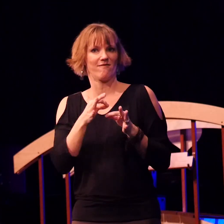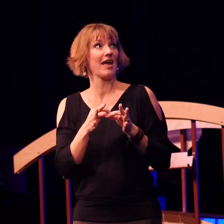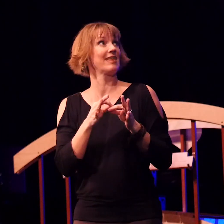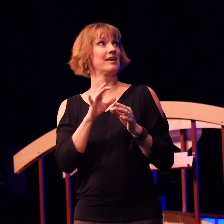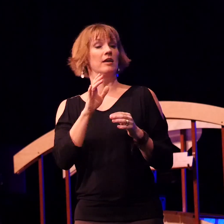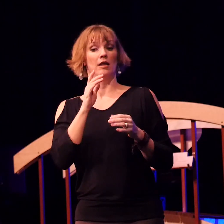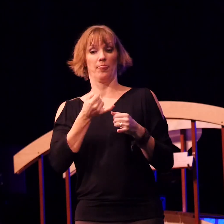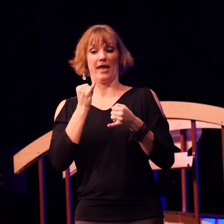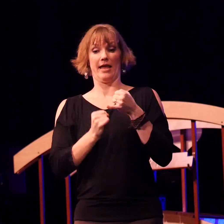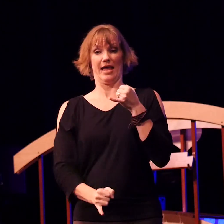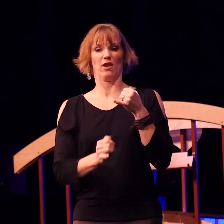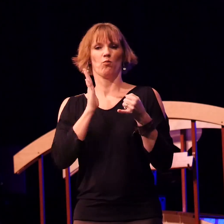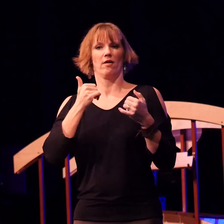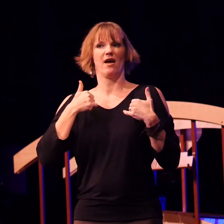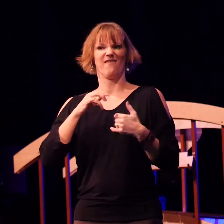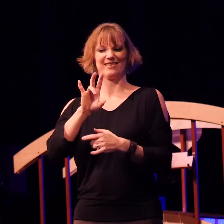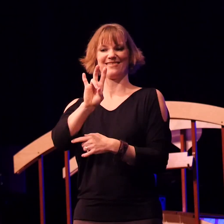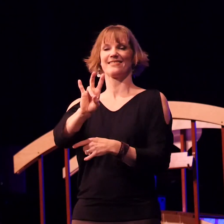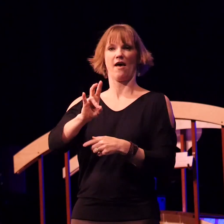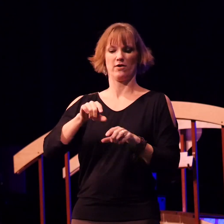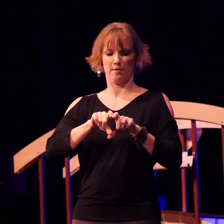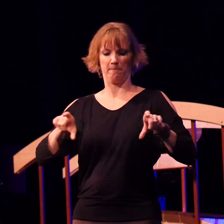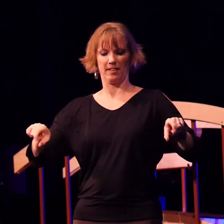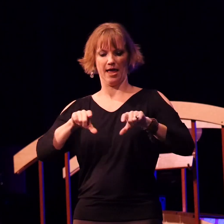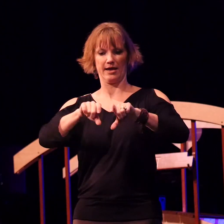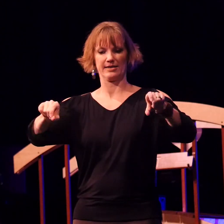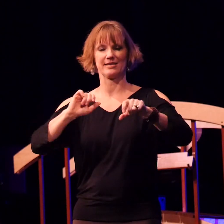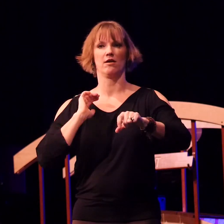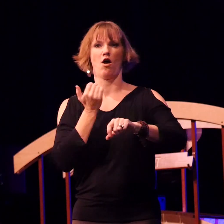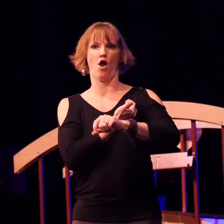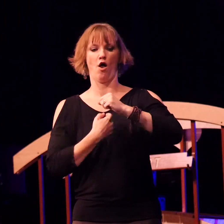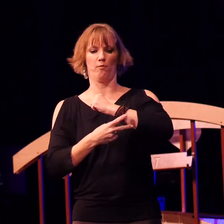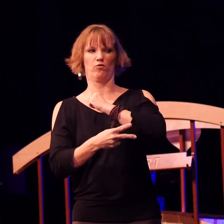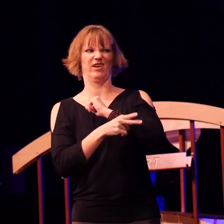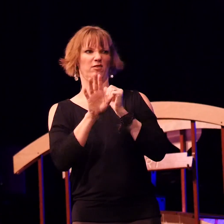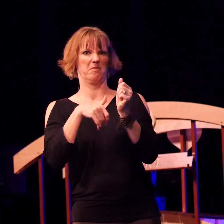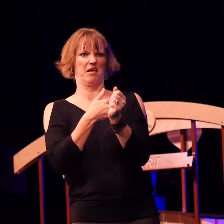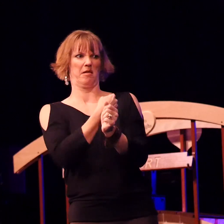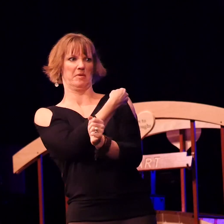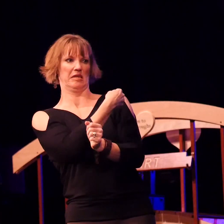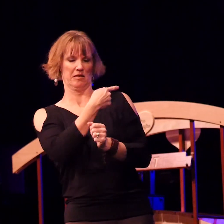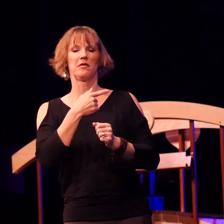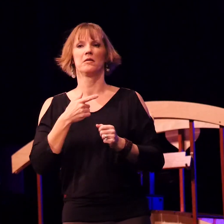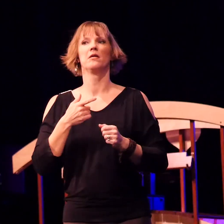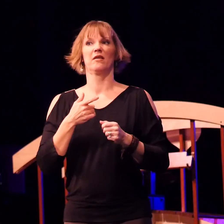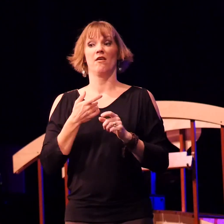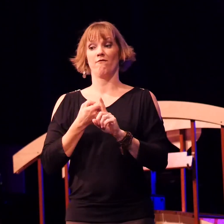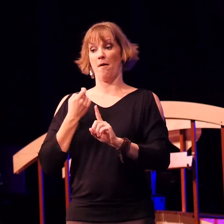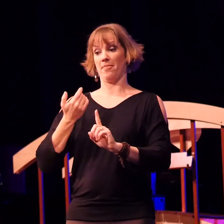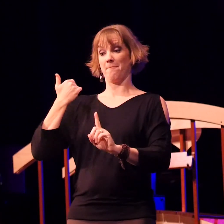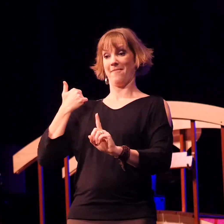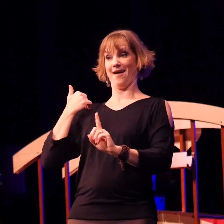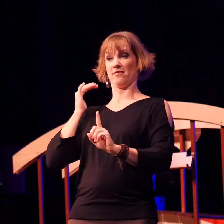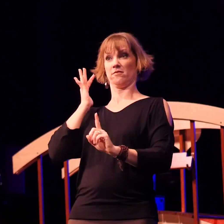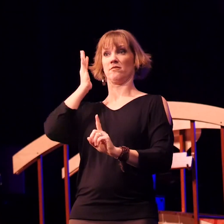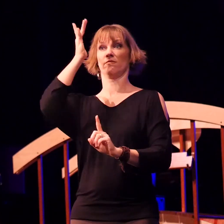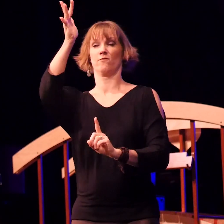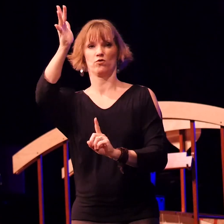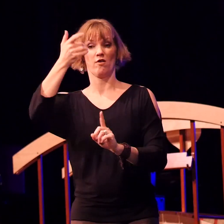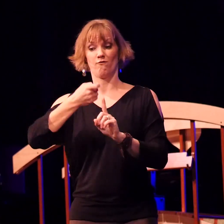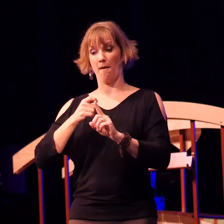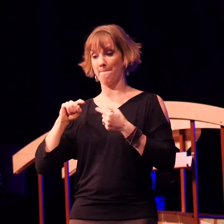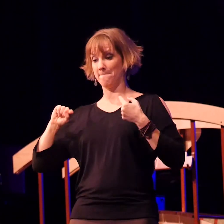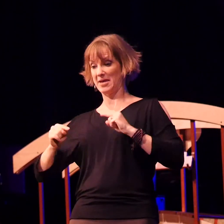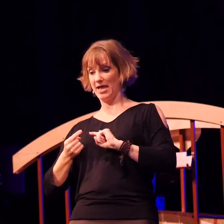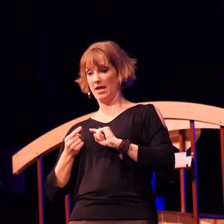that bridge as we bridge from what was to what will be, to from the past to the future, from pain